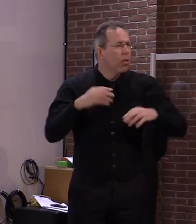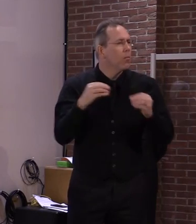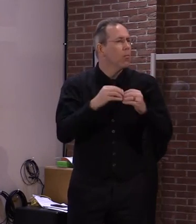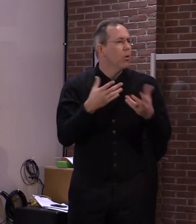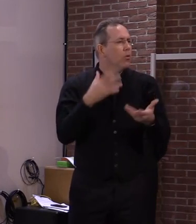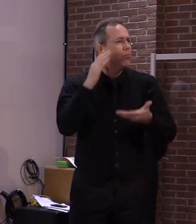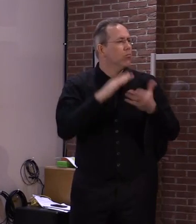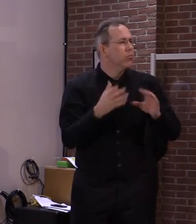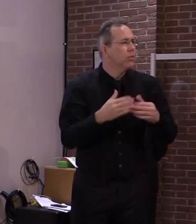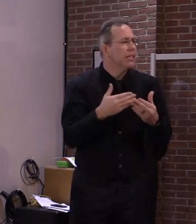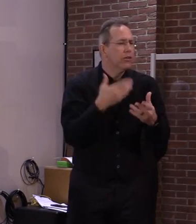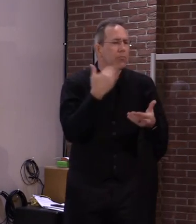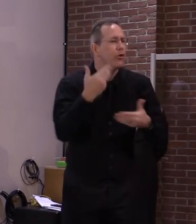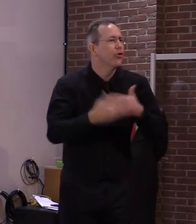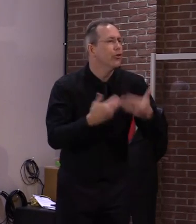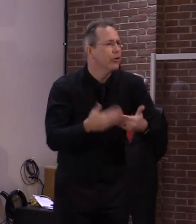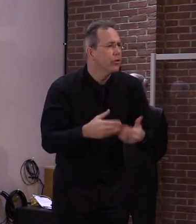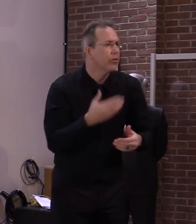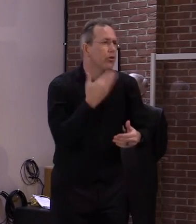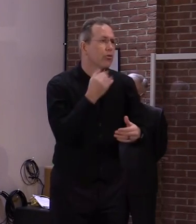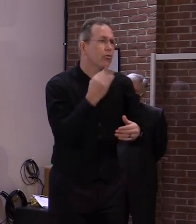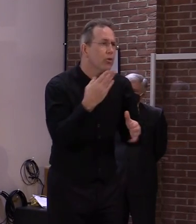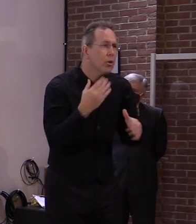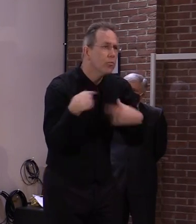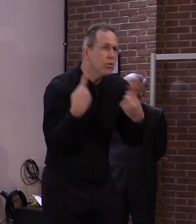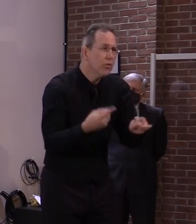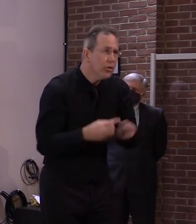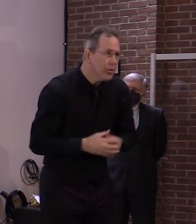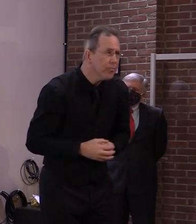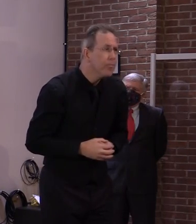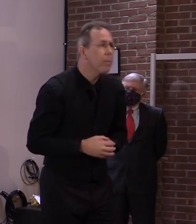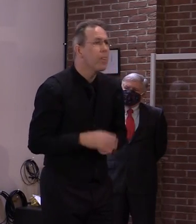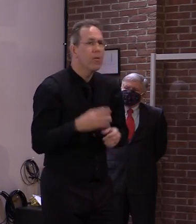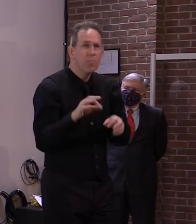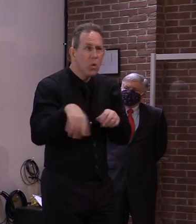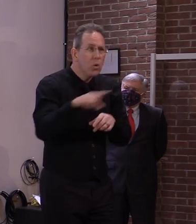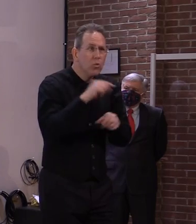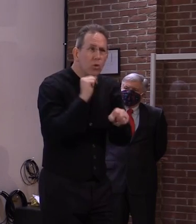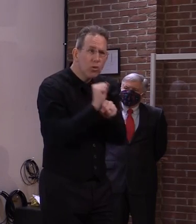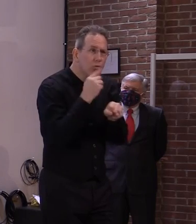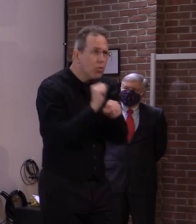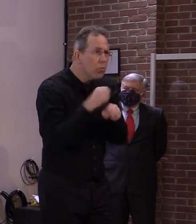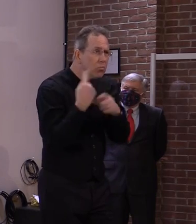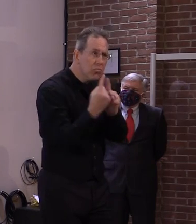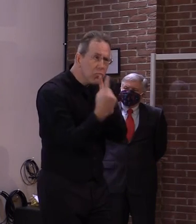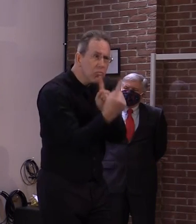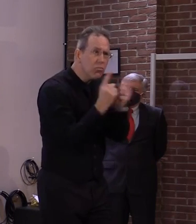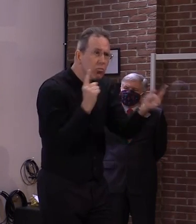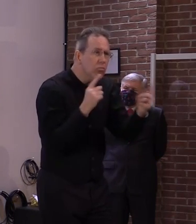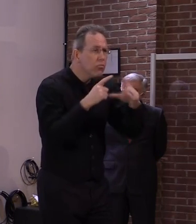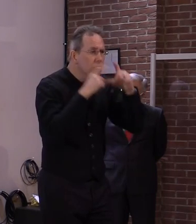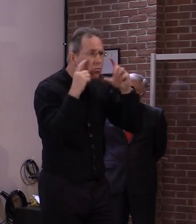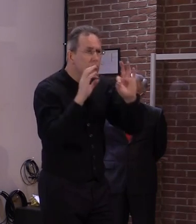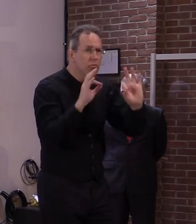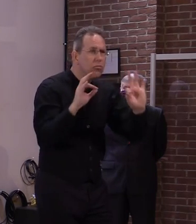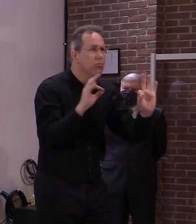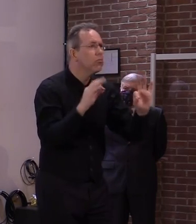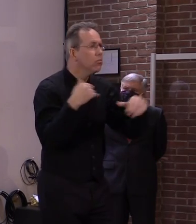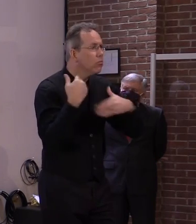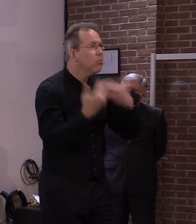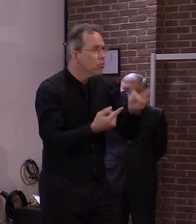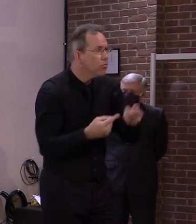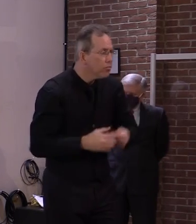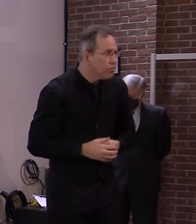this thus far, and that's why we keep talking about the need to not let our guard down,